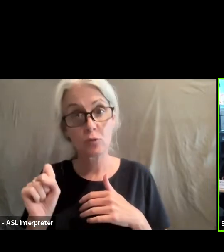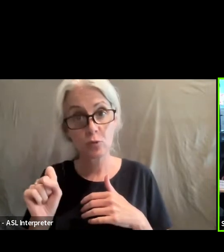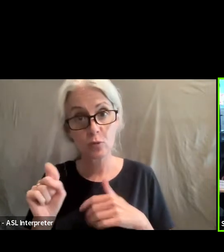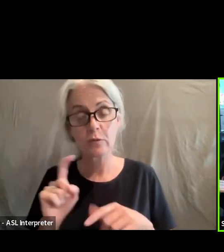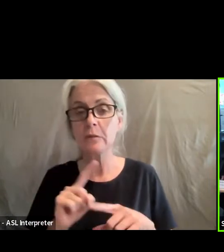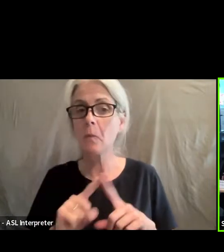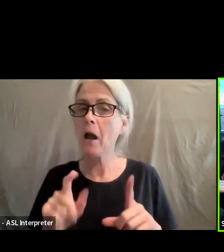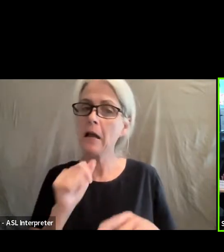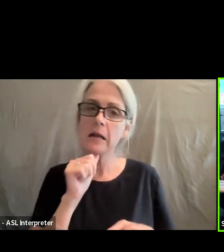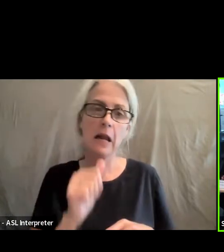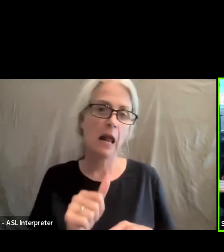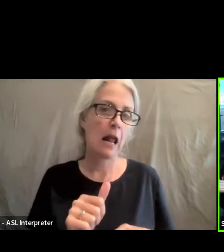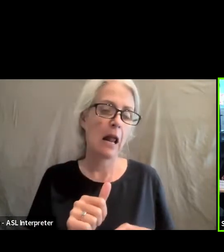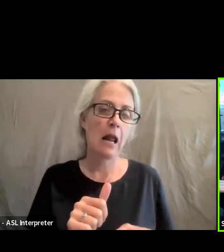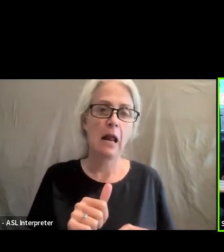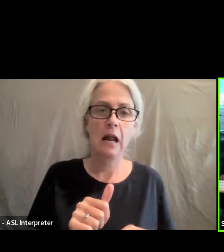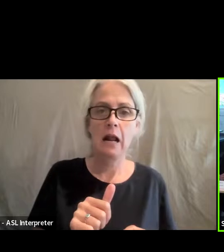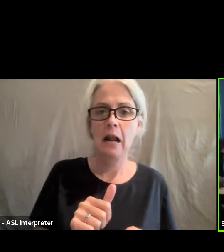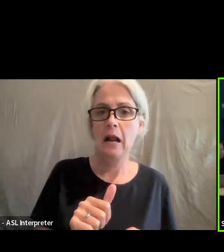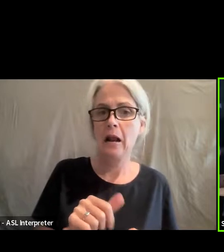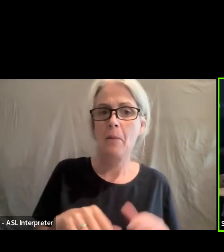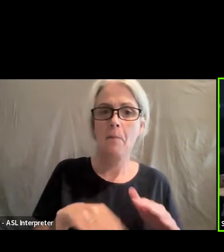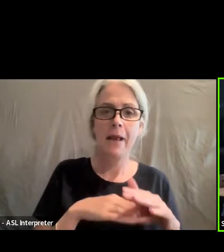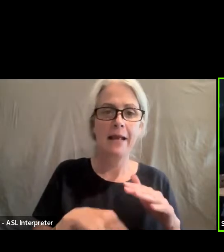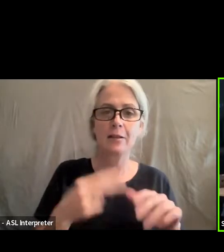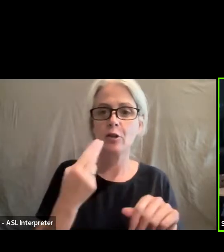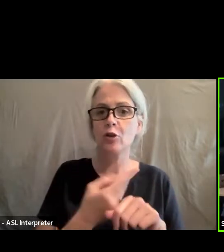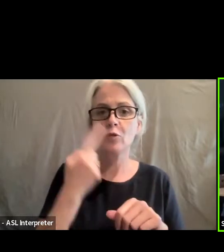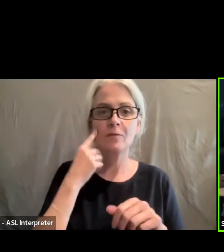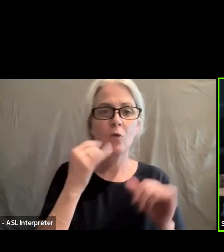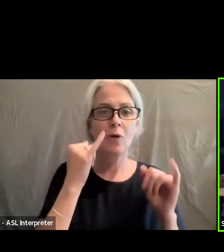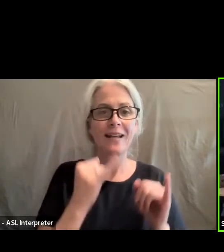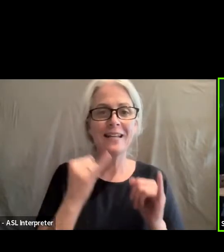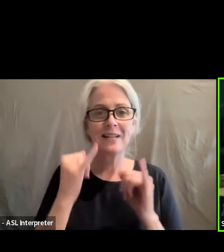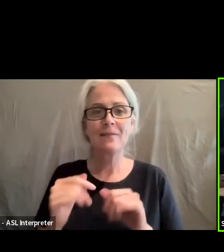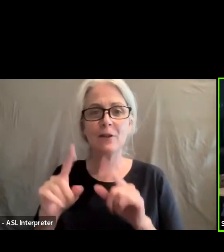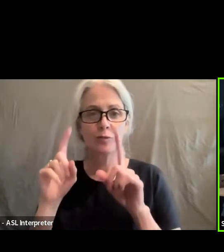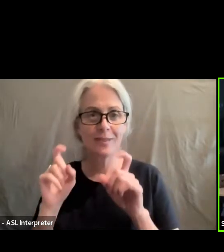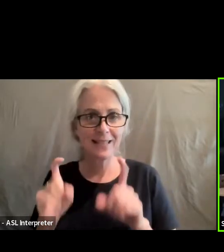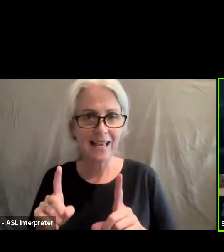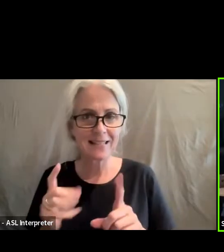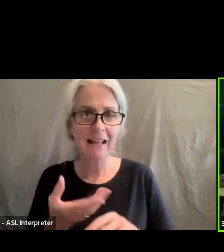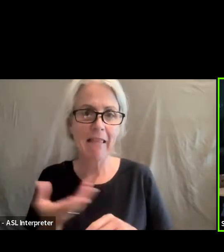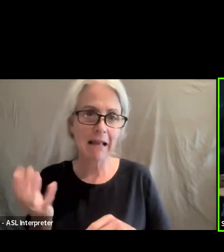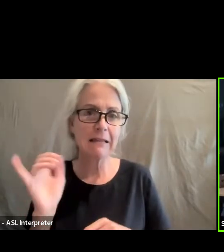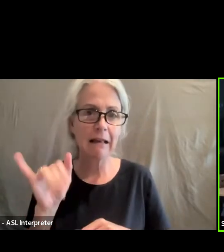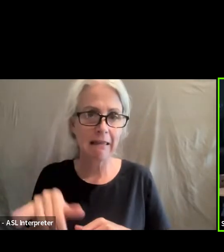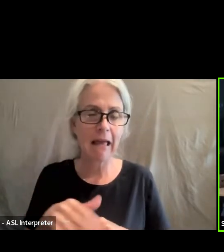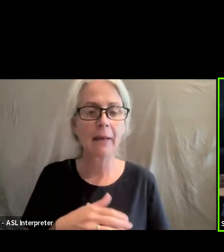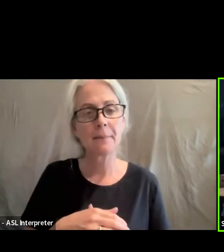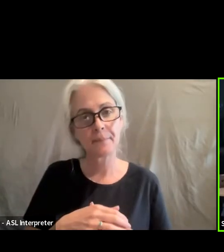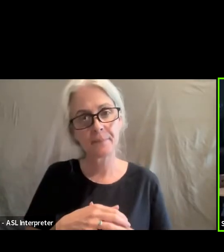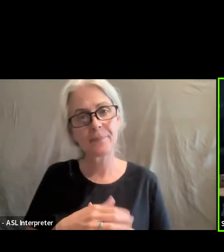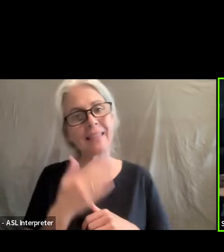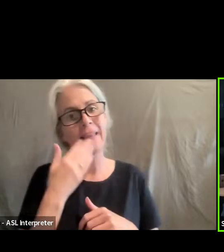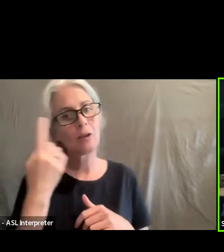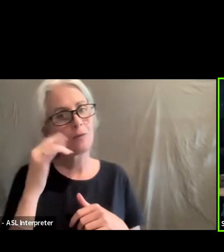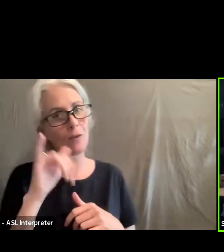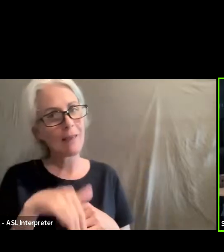not. It's basically used for individual testing purposes and things like that. Thank you for